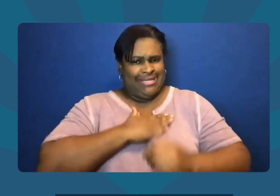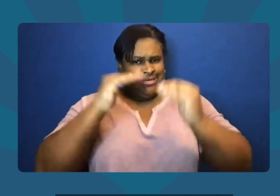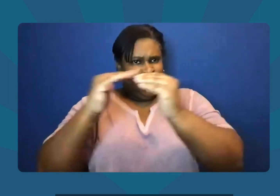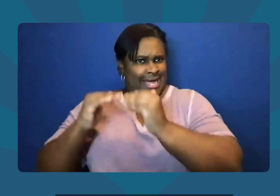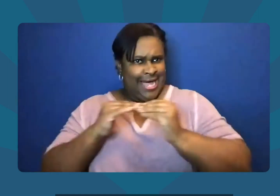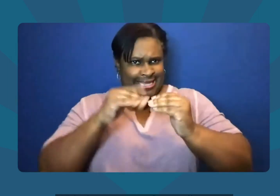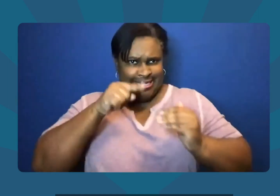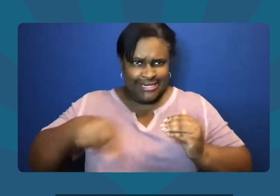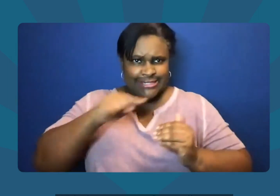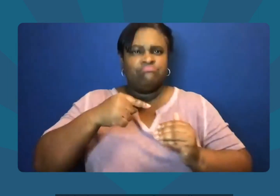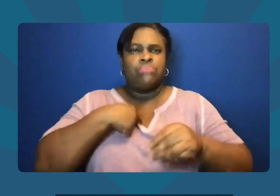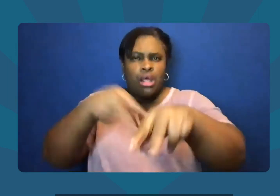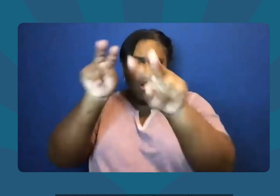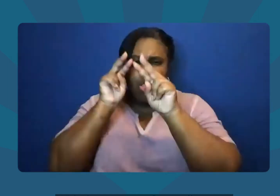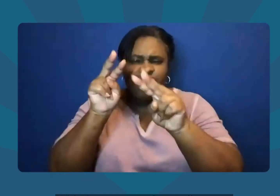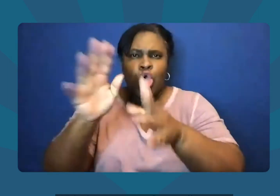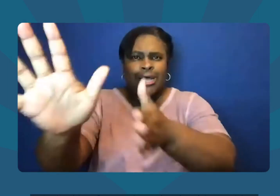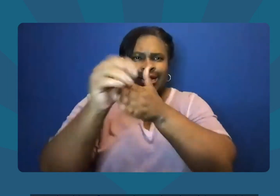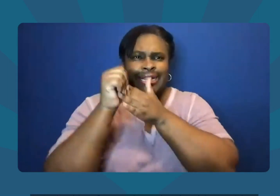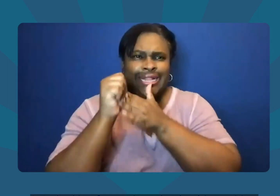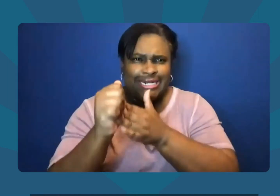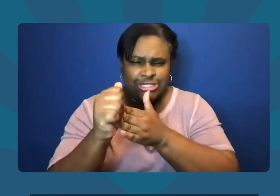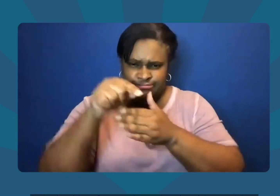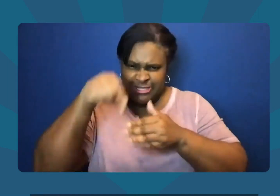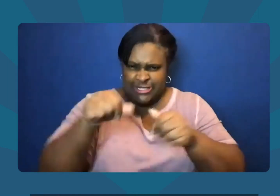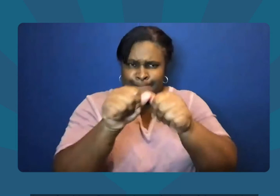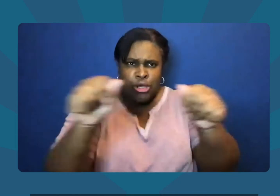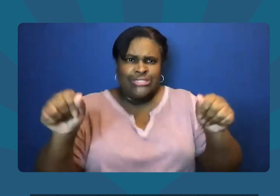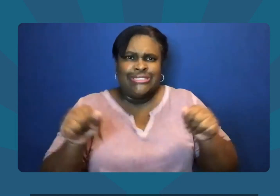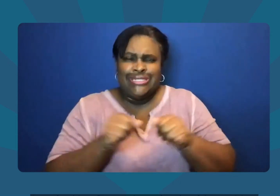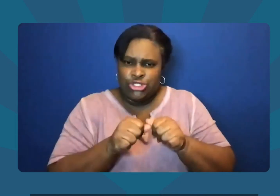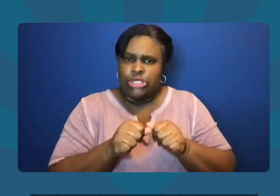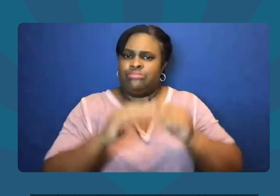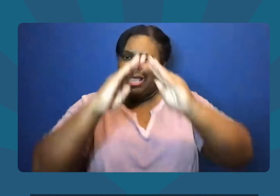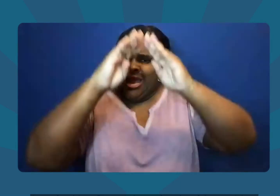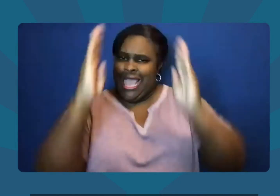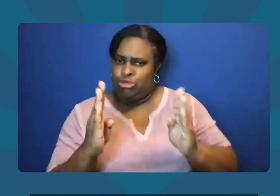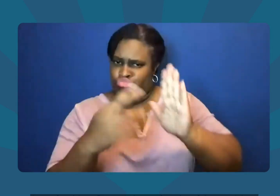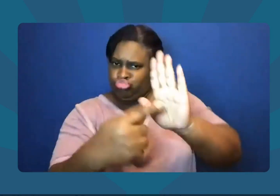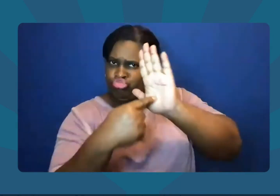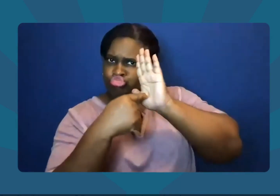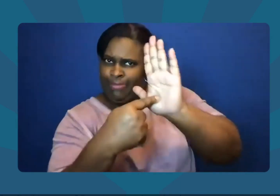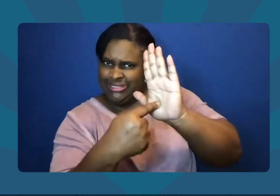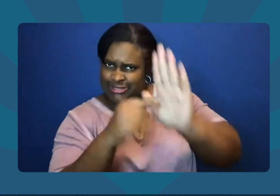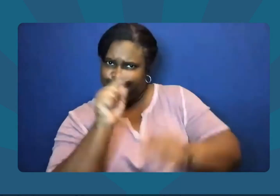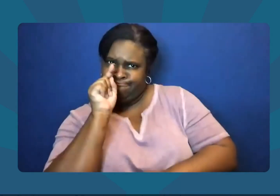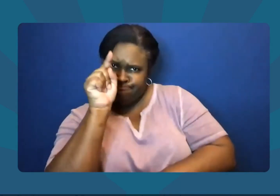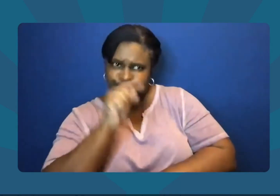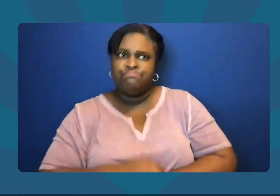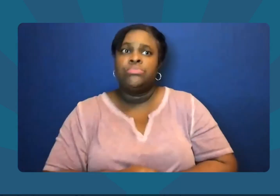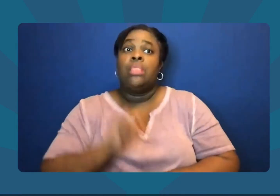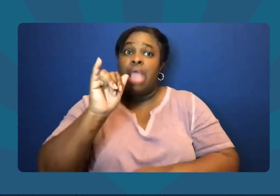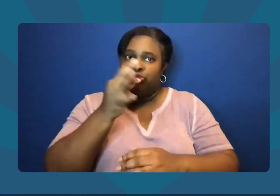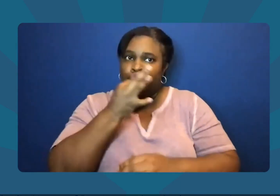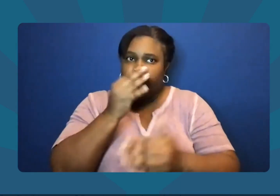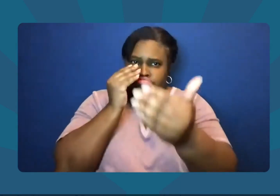With the support of my colleagues, I am looking forward to a leadership position in the House of Representatives